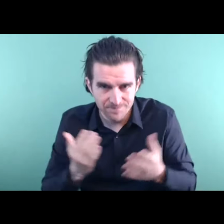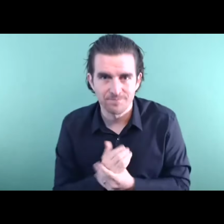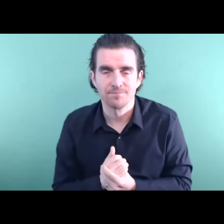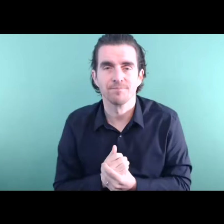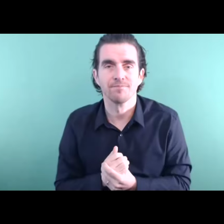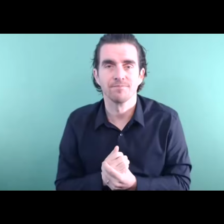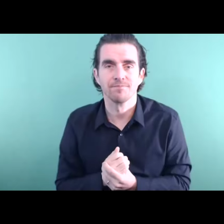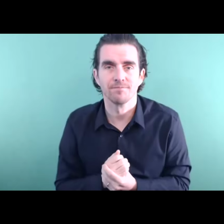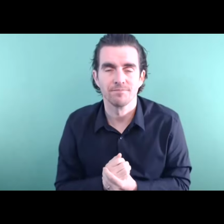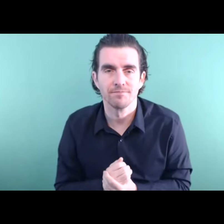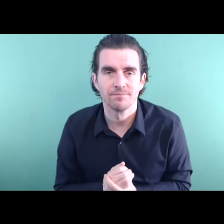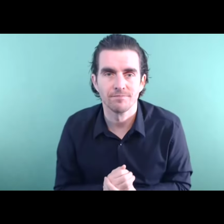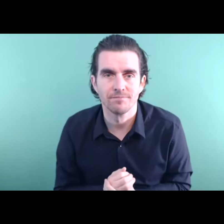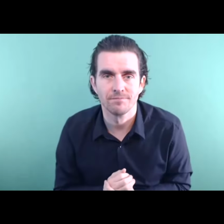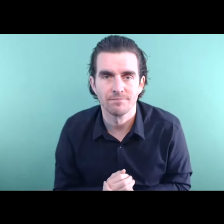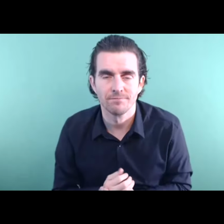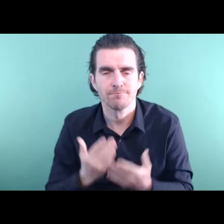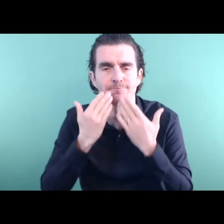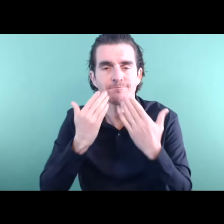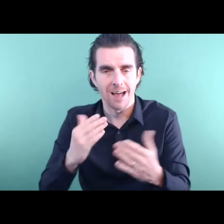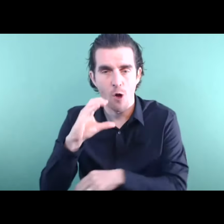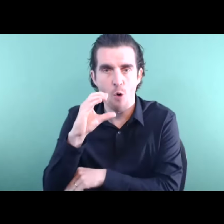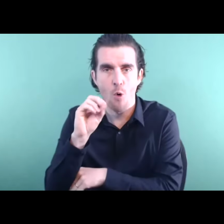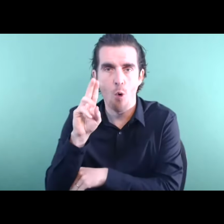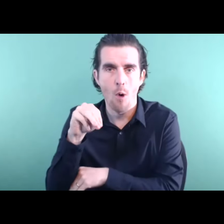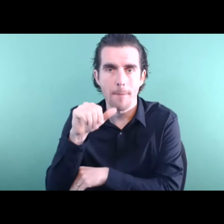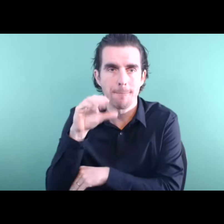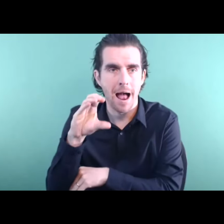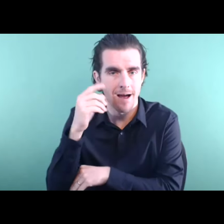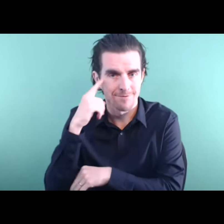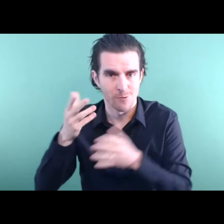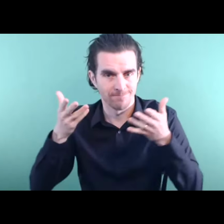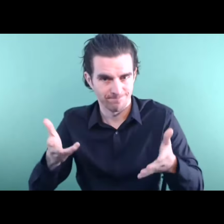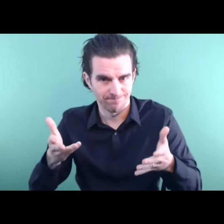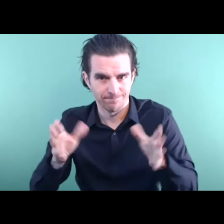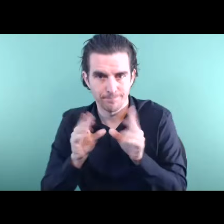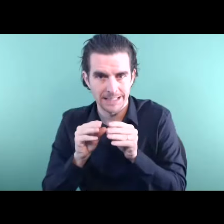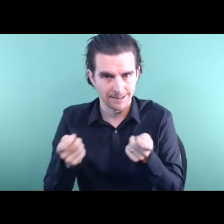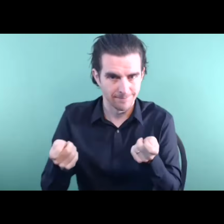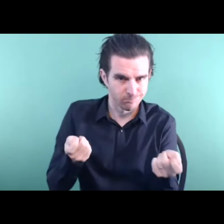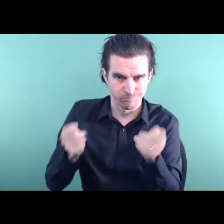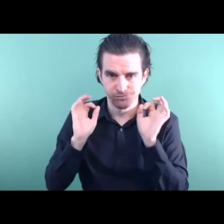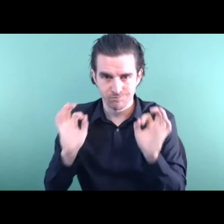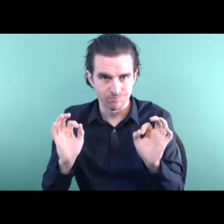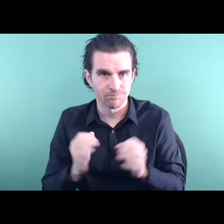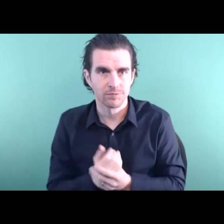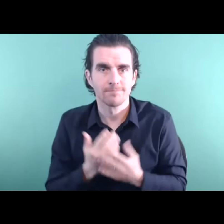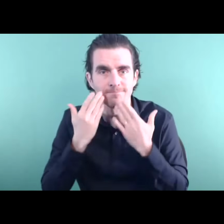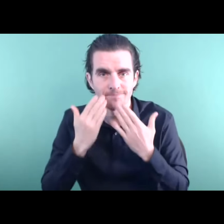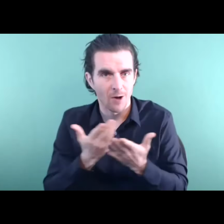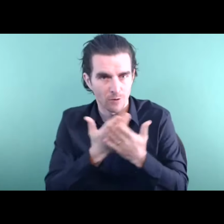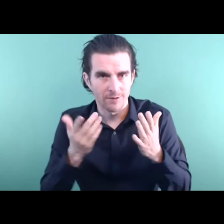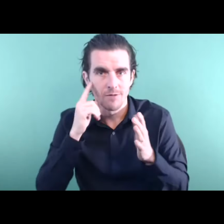you to Vim for the captions and to our 2 interpreters for keeping up with